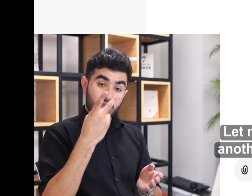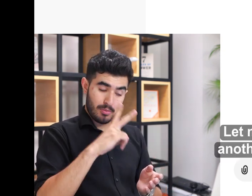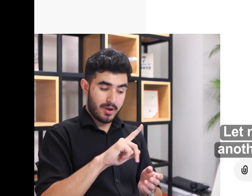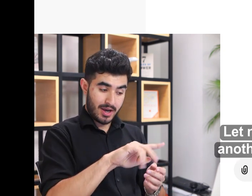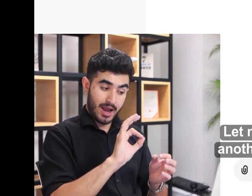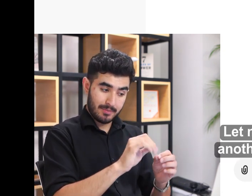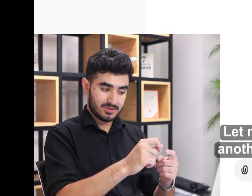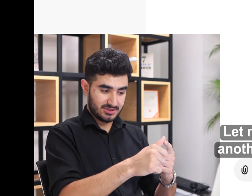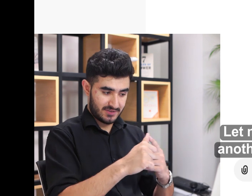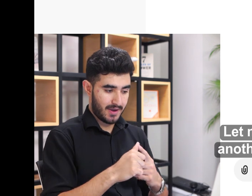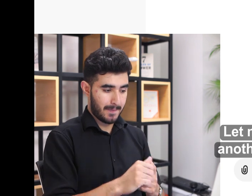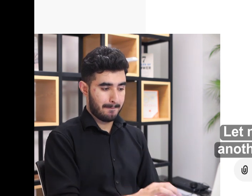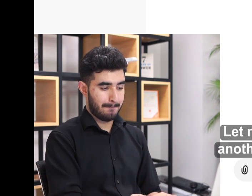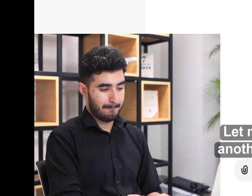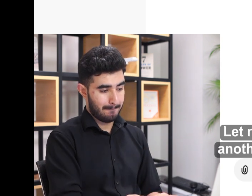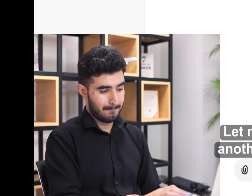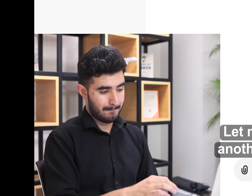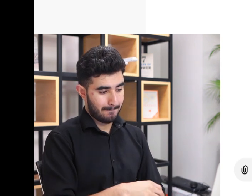same prompt.